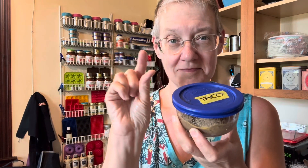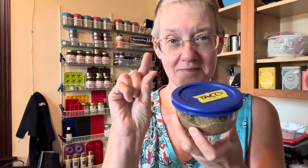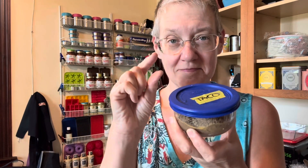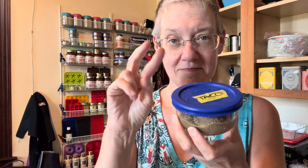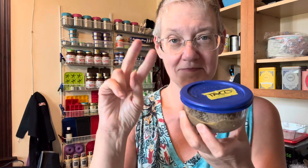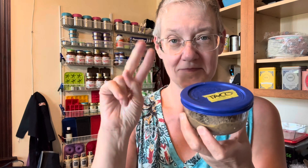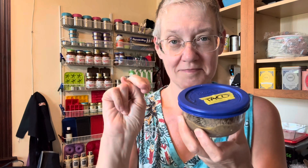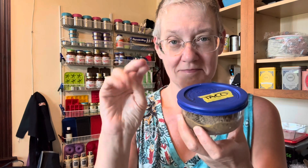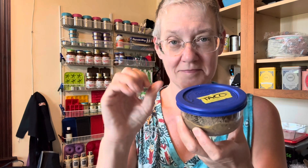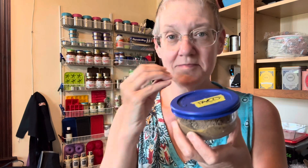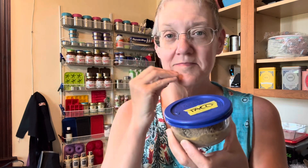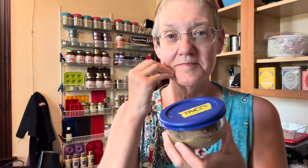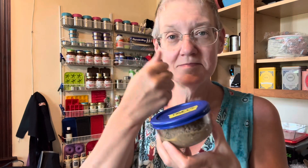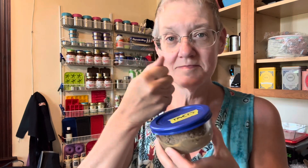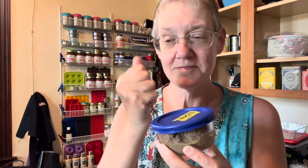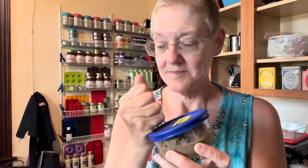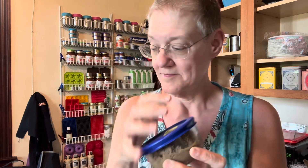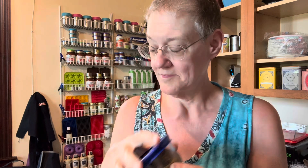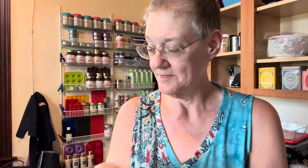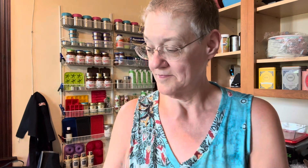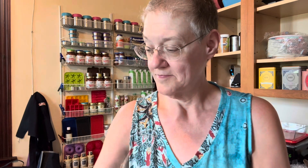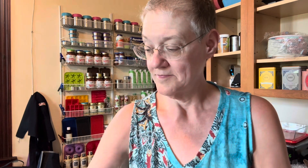1.6 grams of net carbs, homemade.